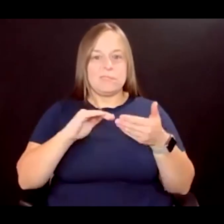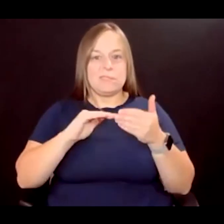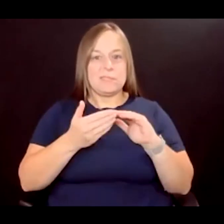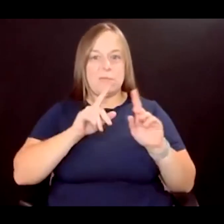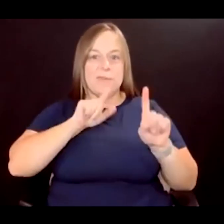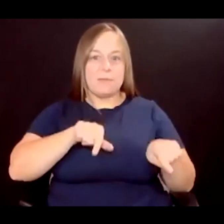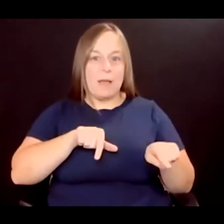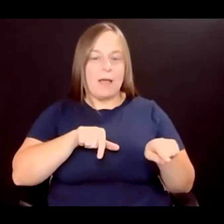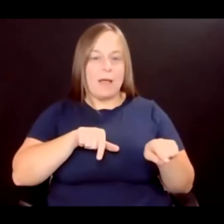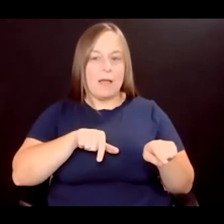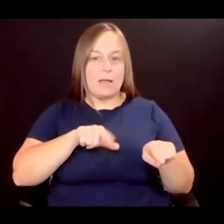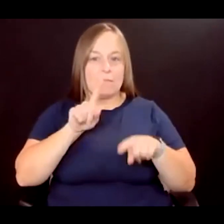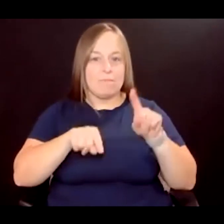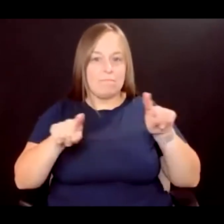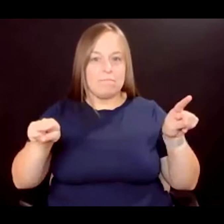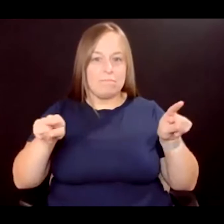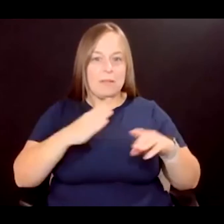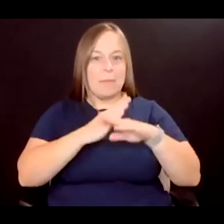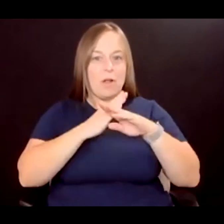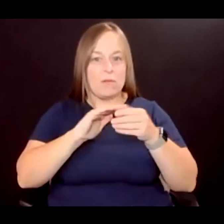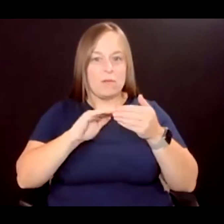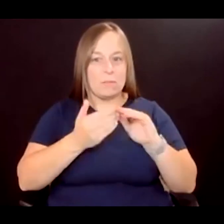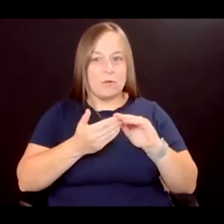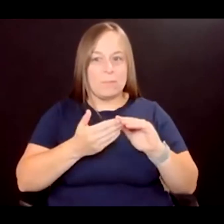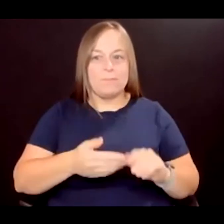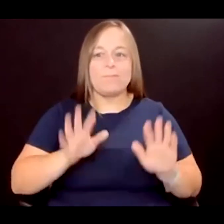Hi, this is Katie. May I ask a question?